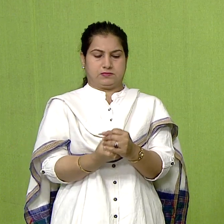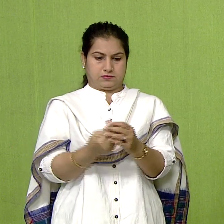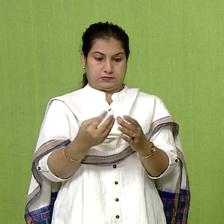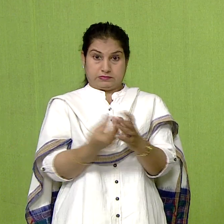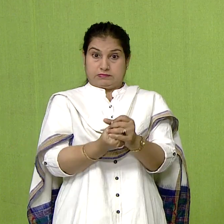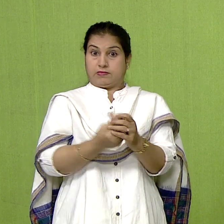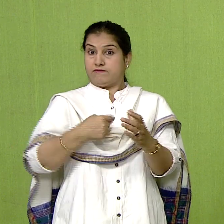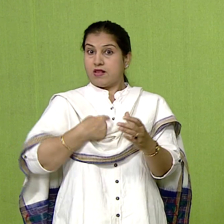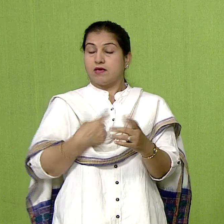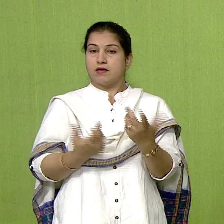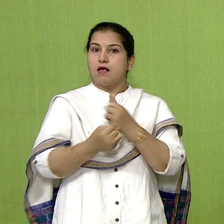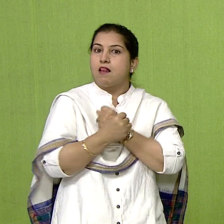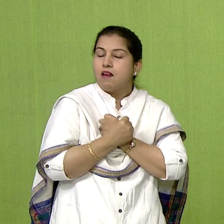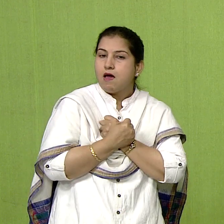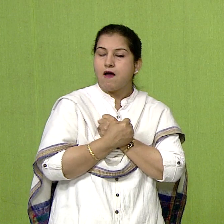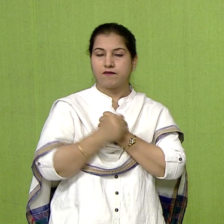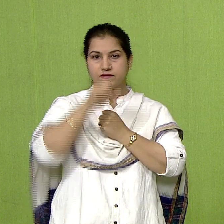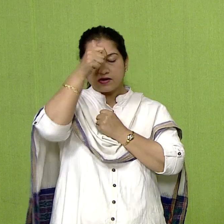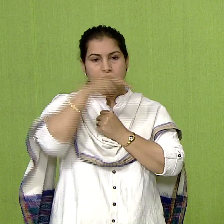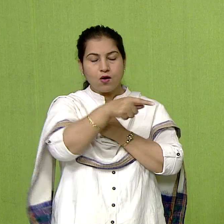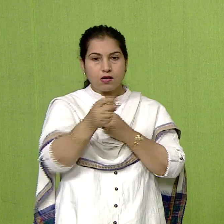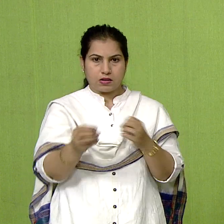country in the minds of Indian people.